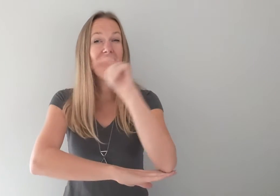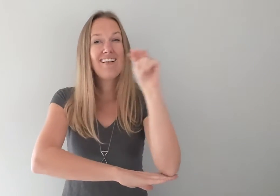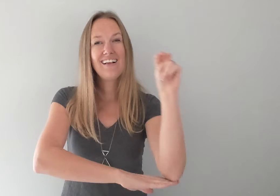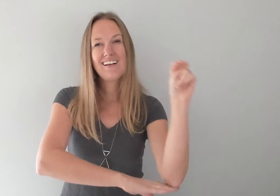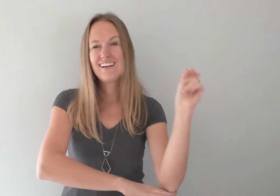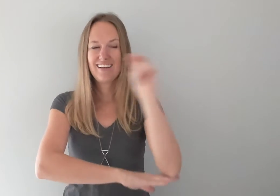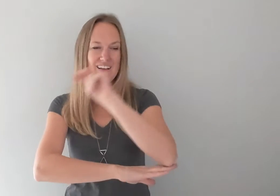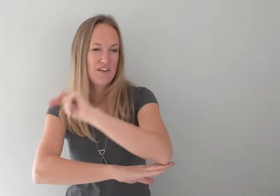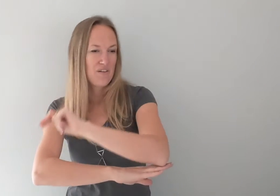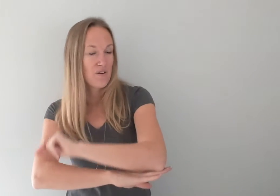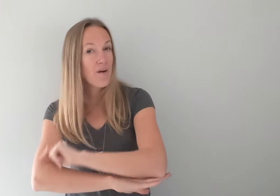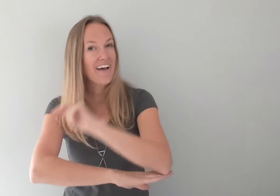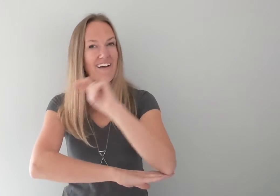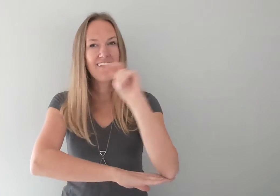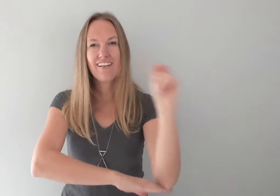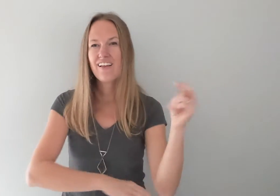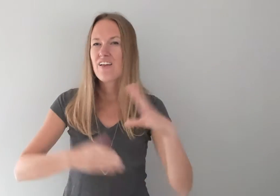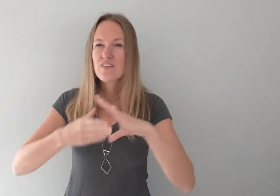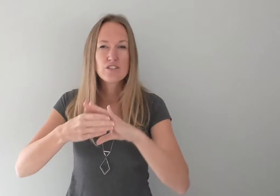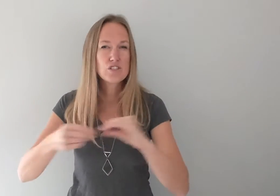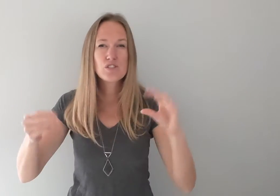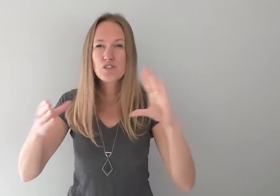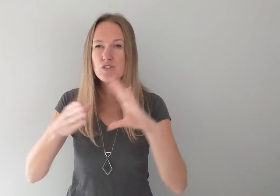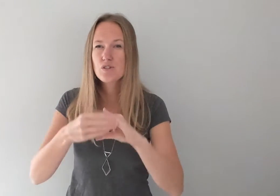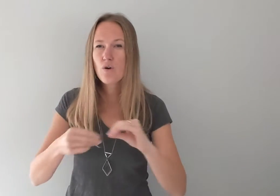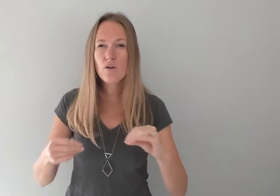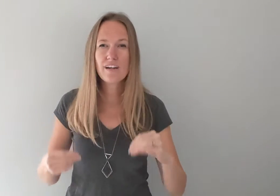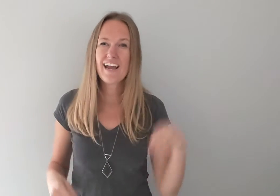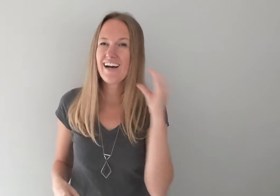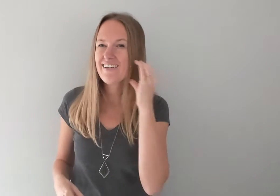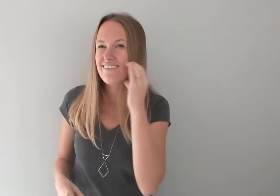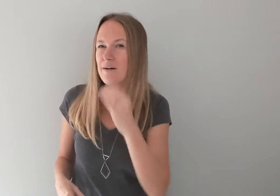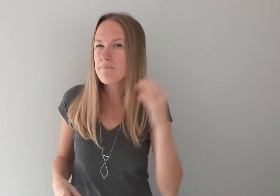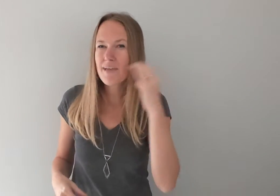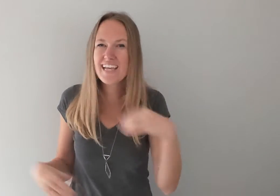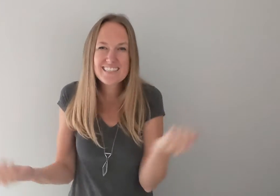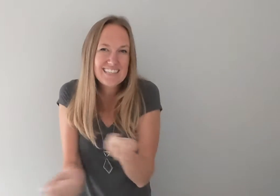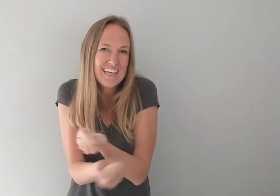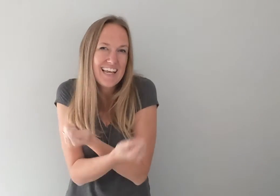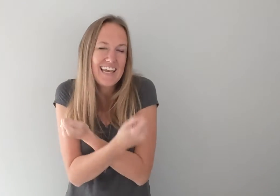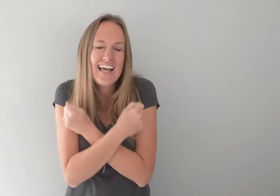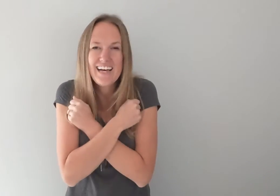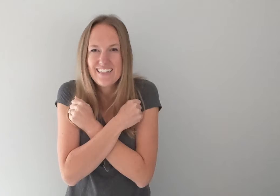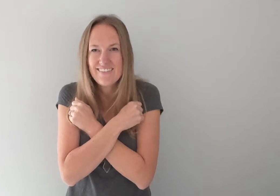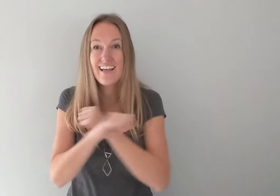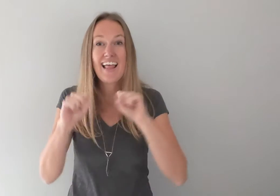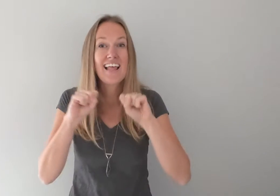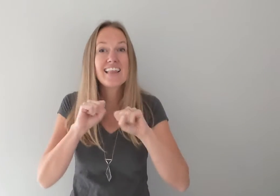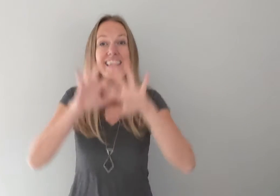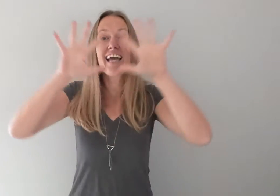Noel, Noel, the story of amazing love,